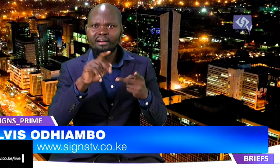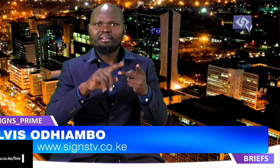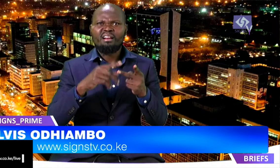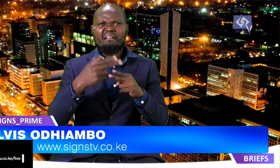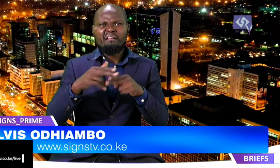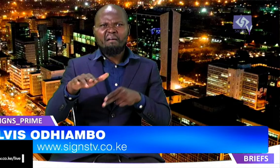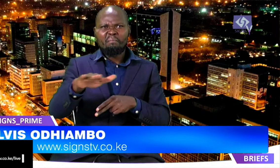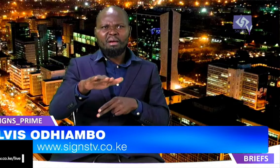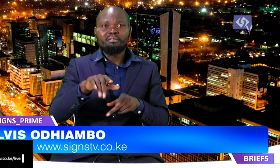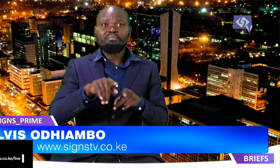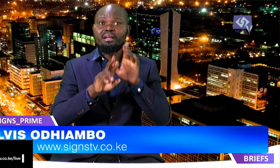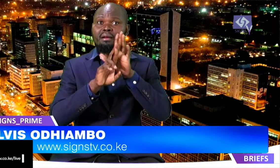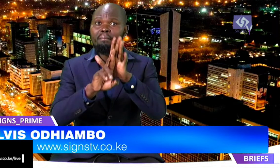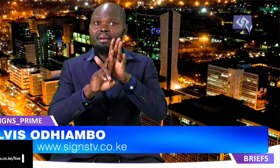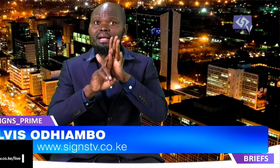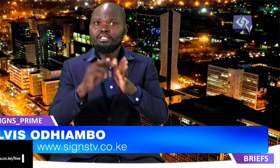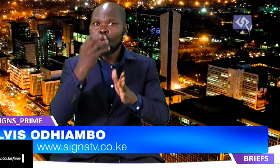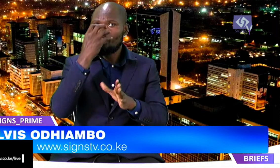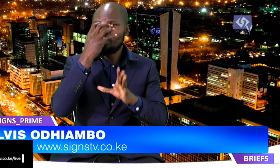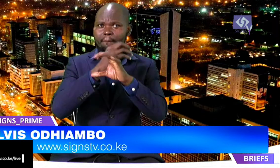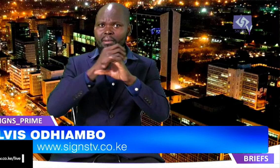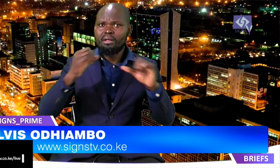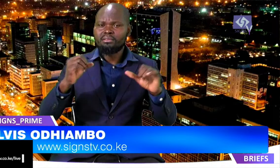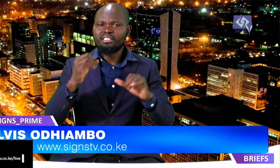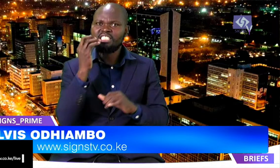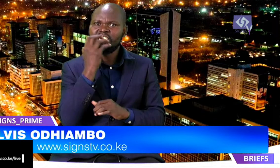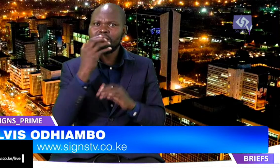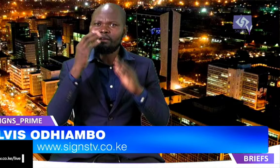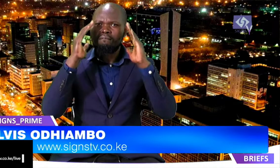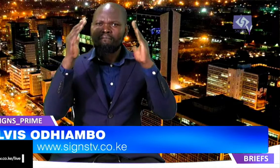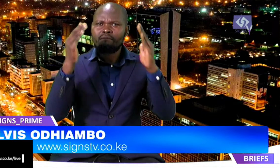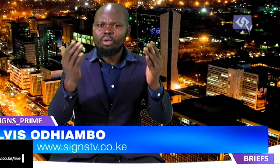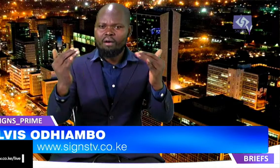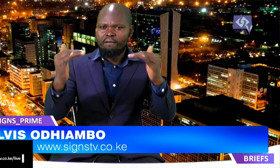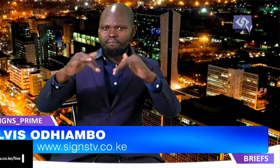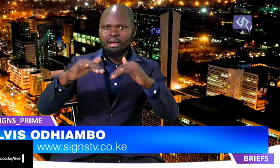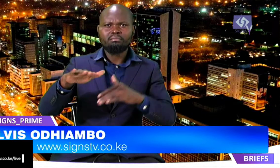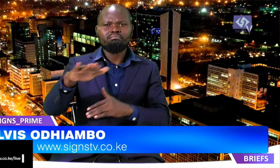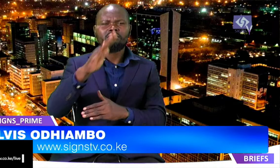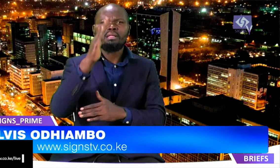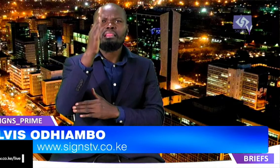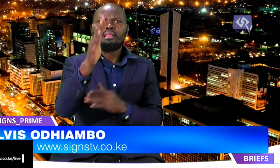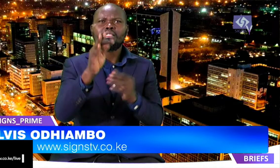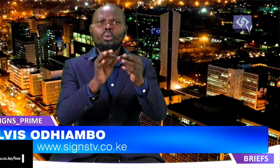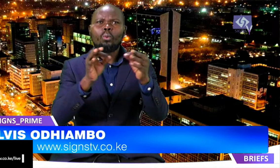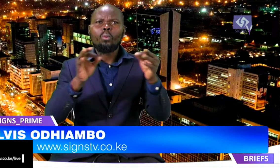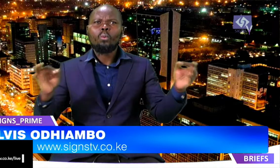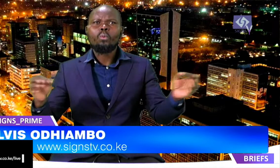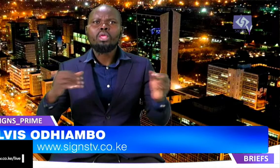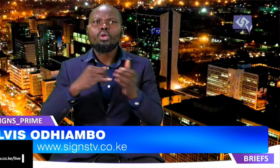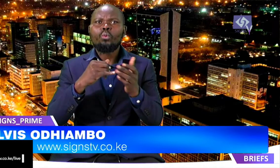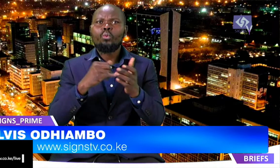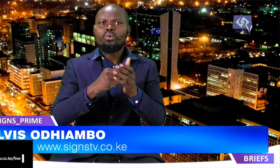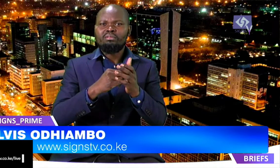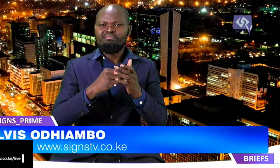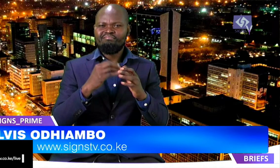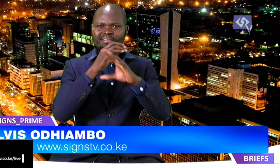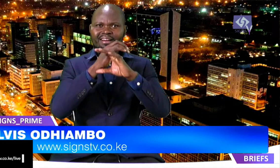in the Zanzibar Revolution. Representing President William Ruto, the DP attended the event